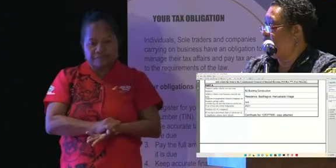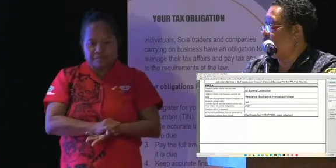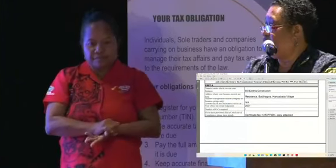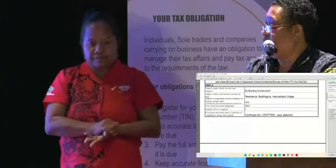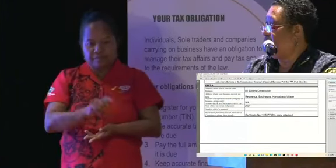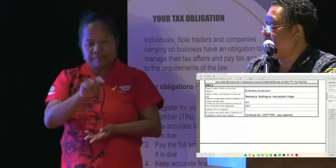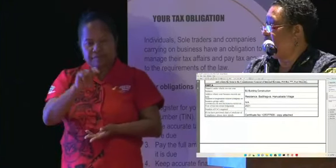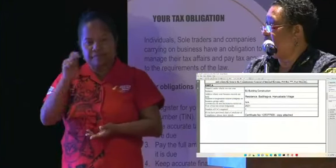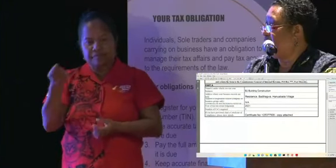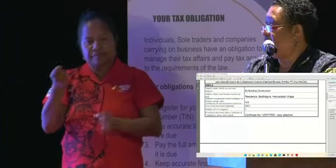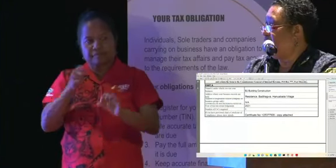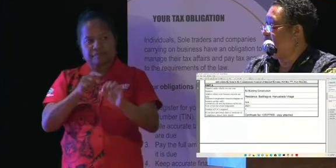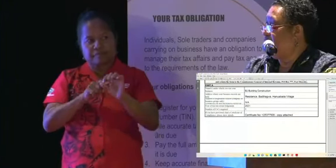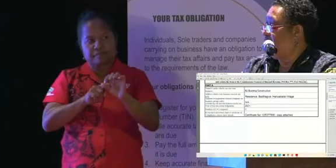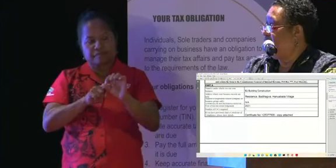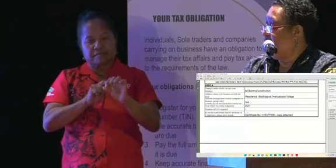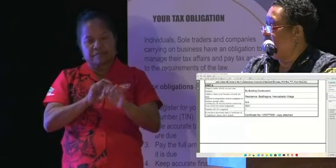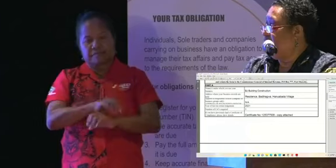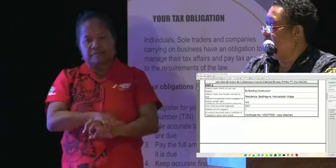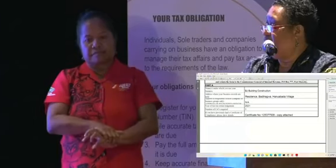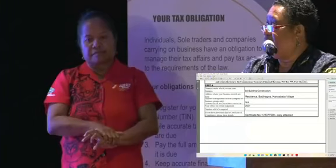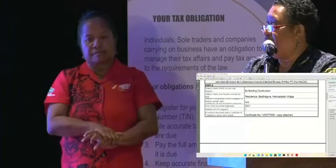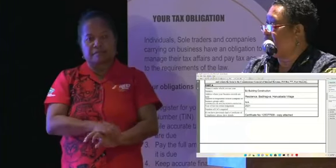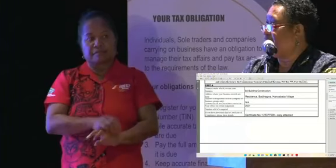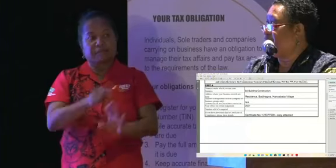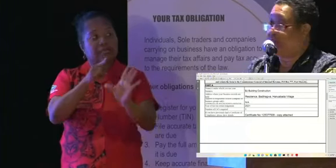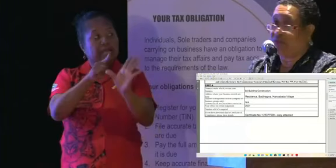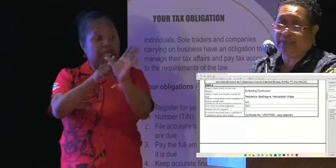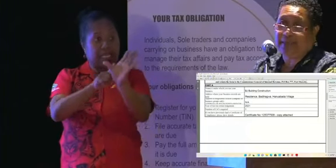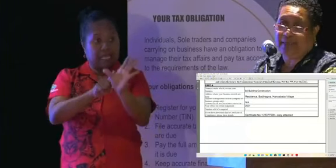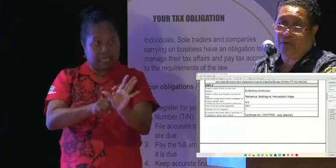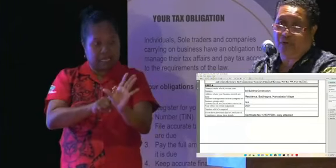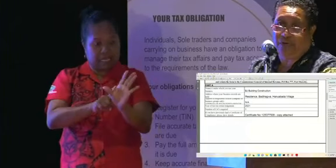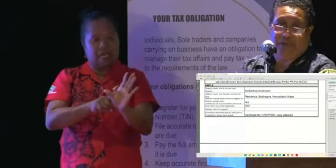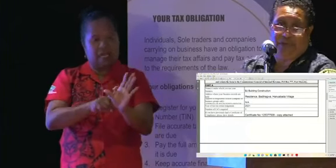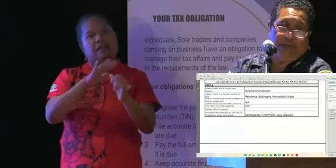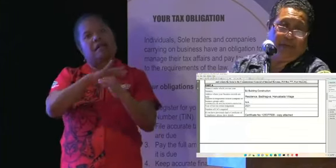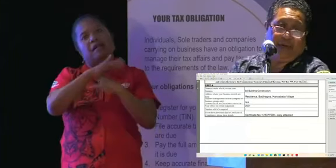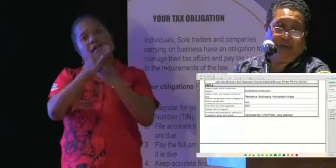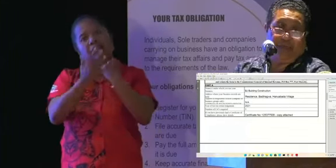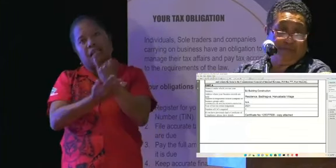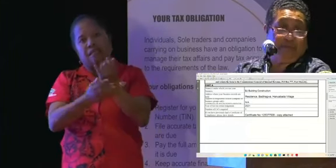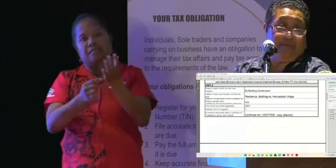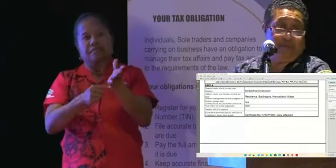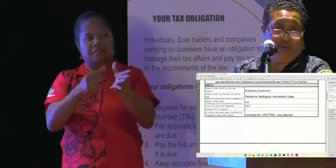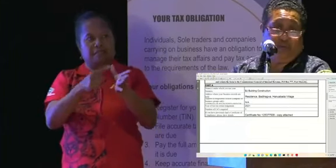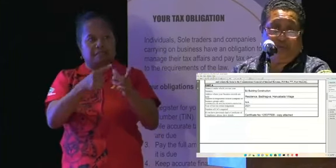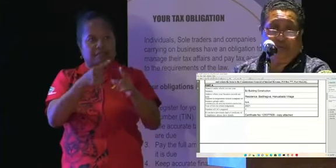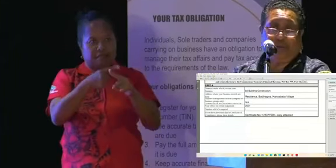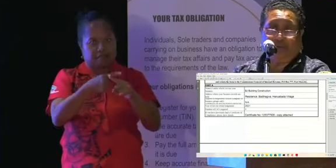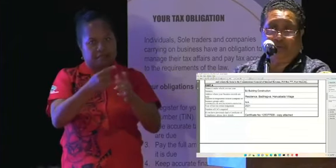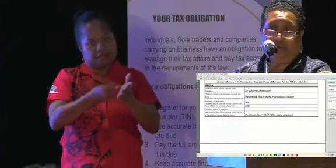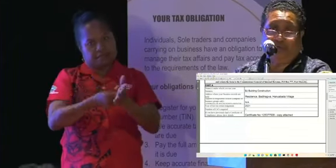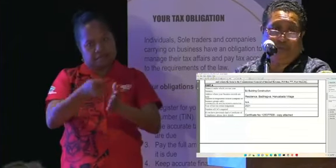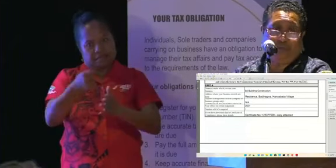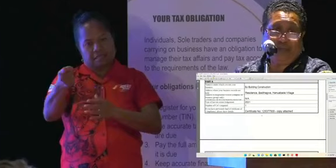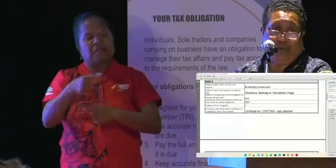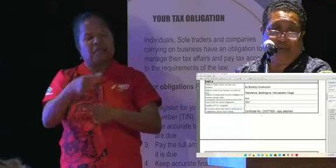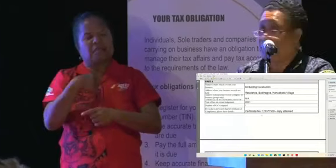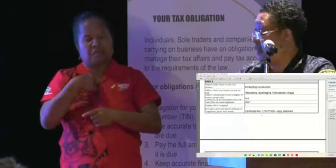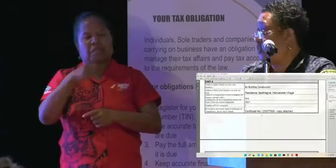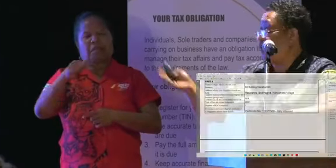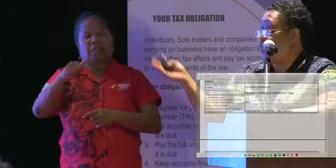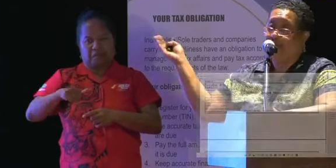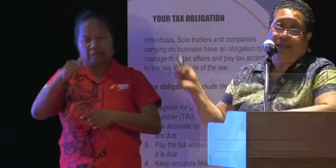And the next question is year of last tax return lodged. Now I have been very good. I'm up to date with